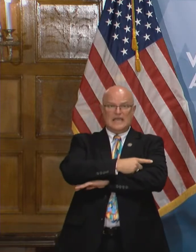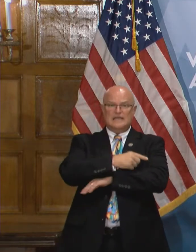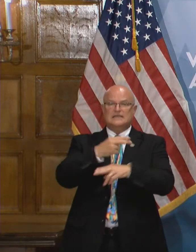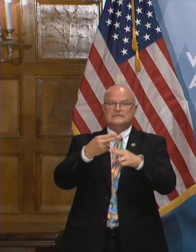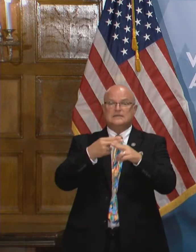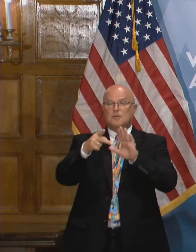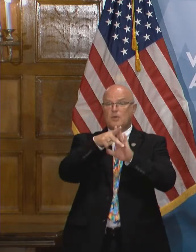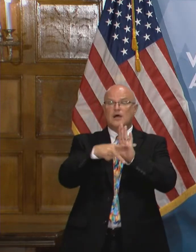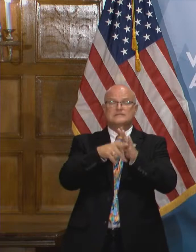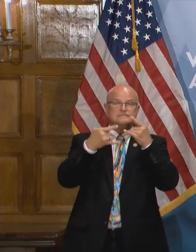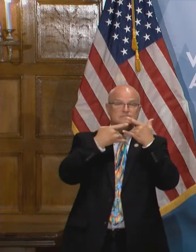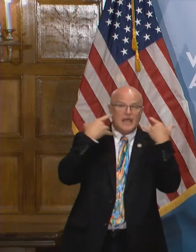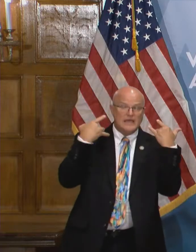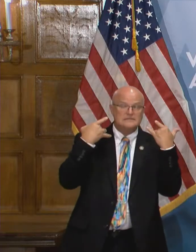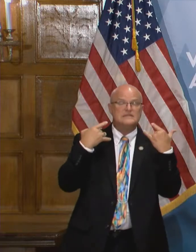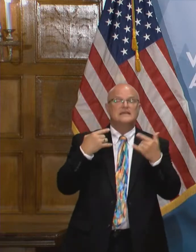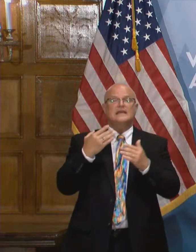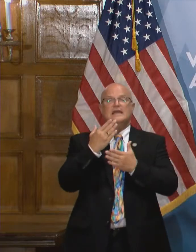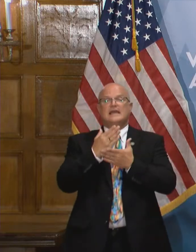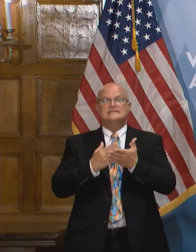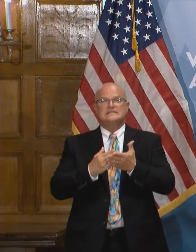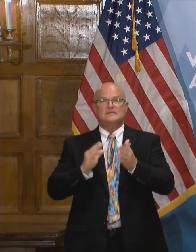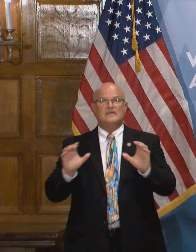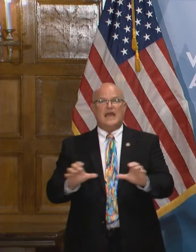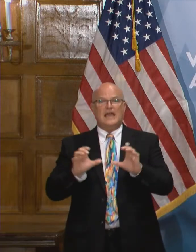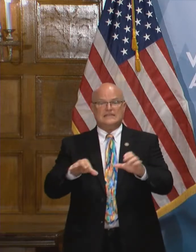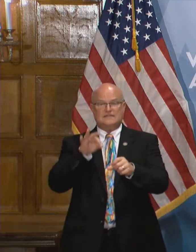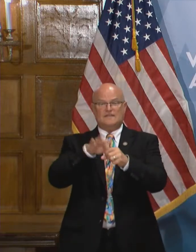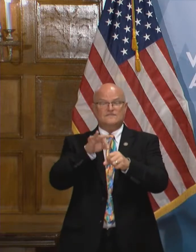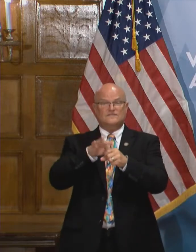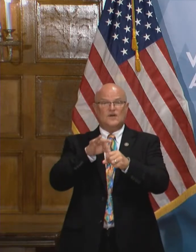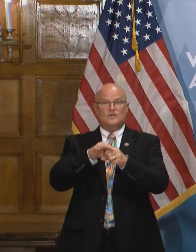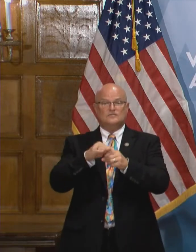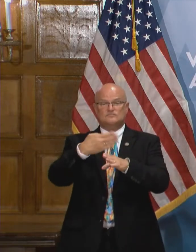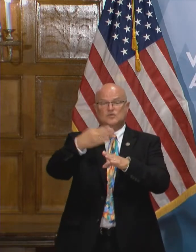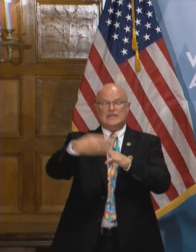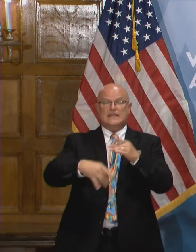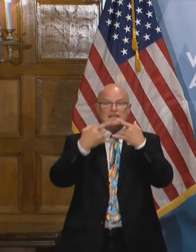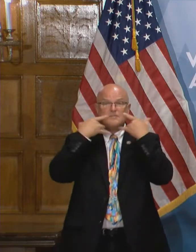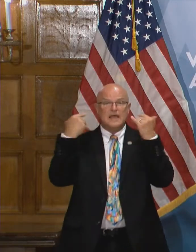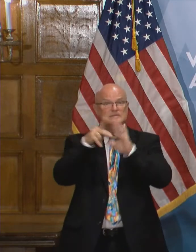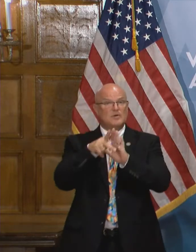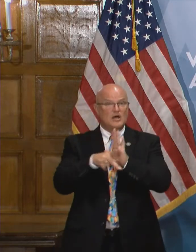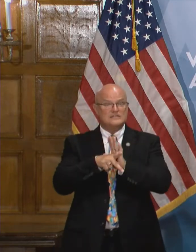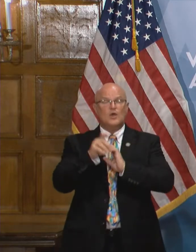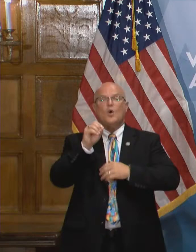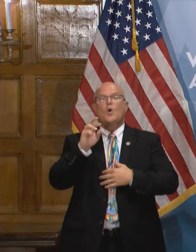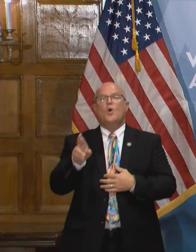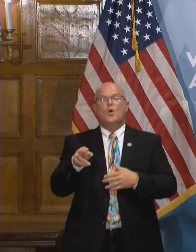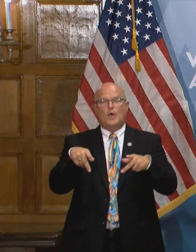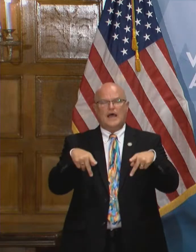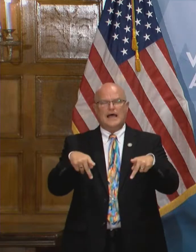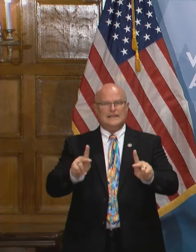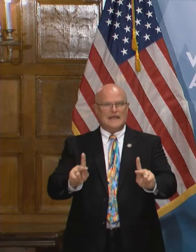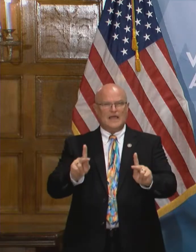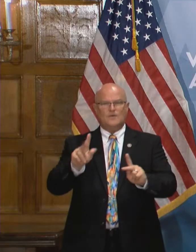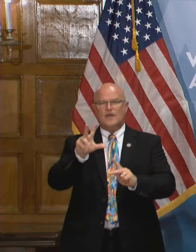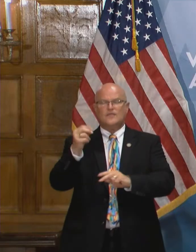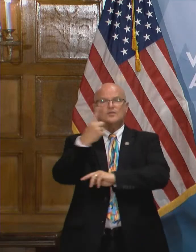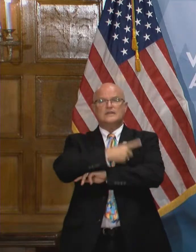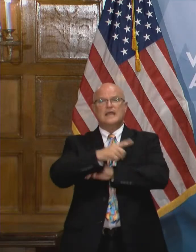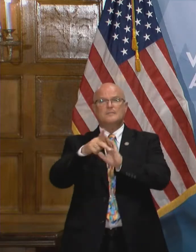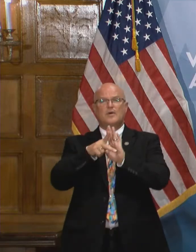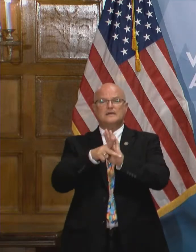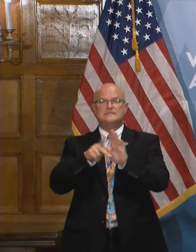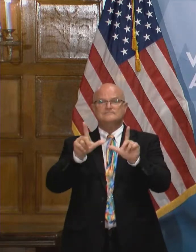temporary policies, and some are actively voting to end the mask policy, or they are allowing the 30-day